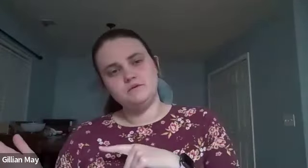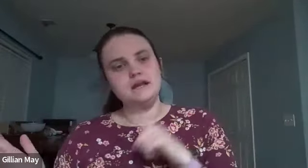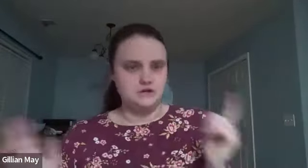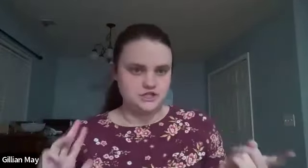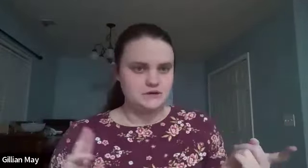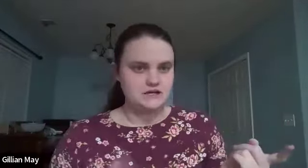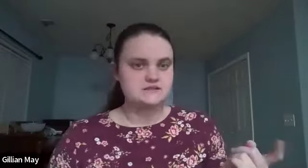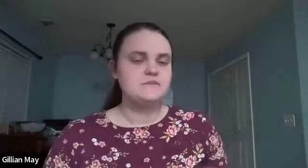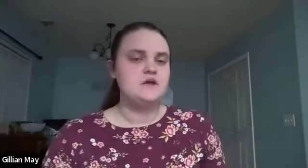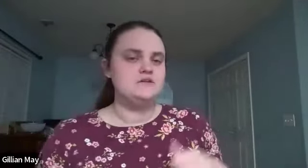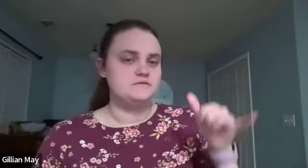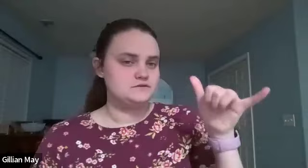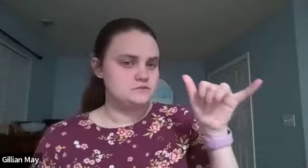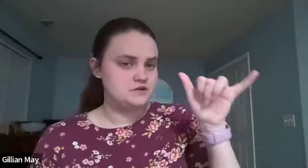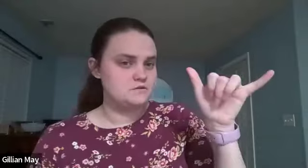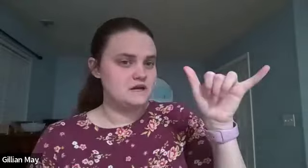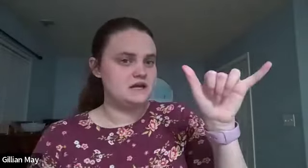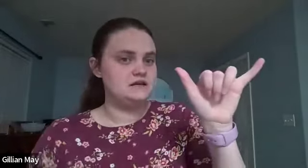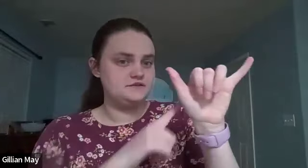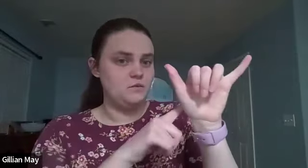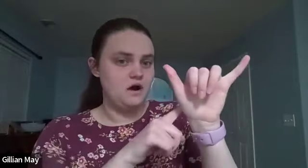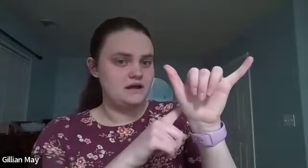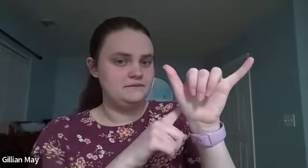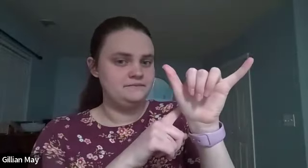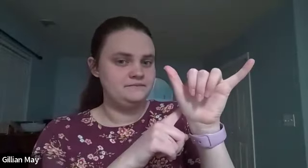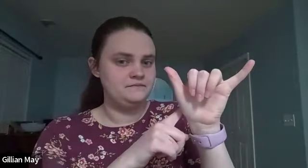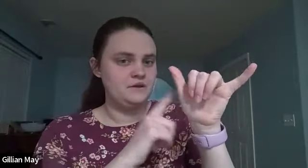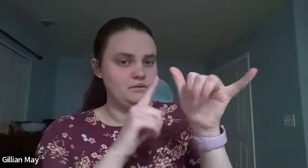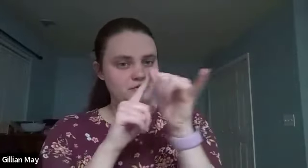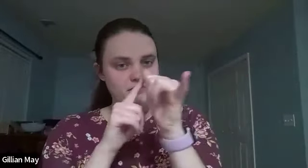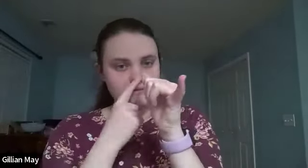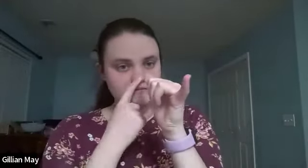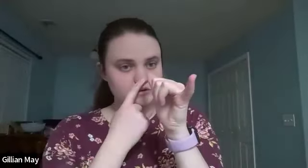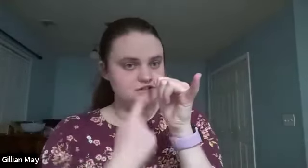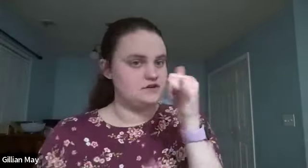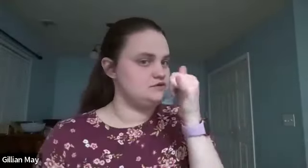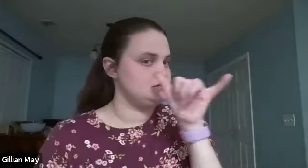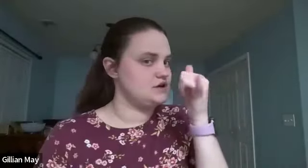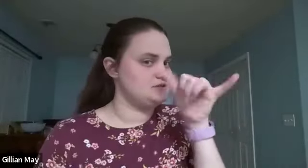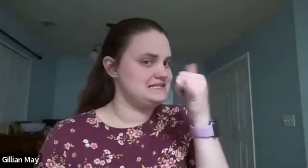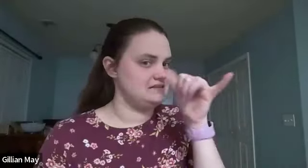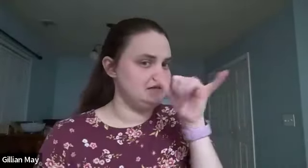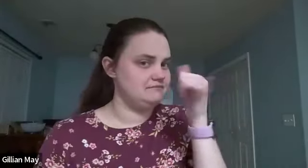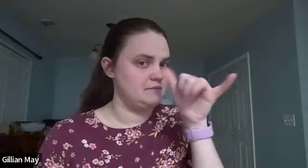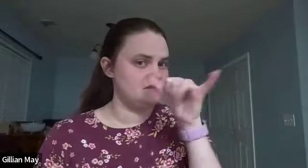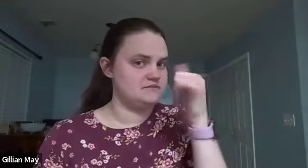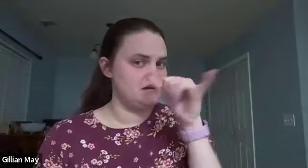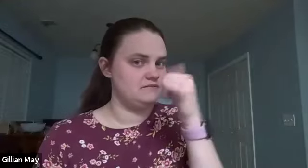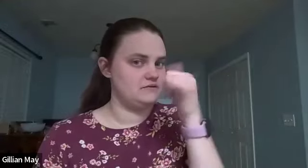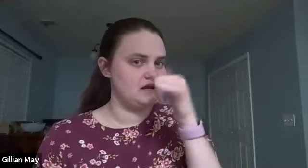one hand or two hands. The first one I'm going to show you is the one hand. It's a Y. With your thumb towards your nose, you're going to go silly and bounce it back and forth. Kind of